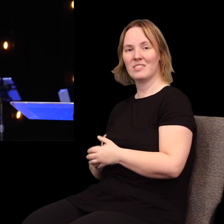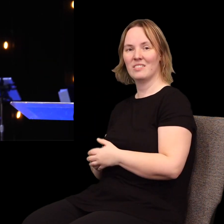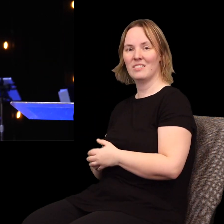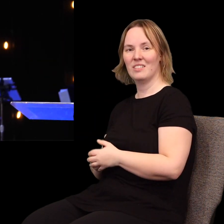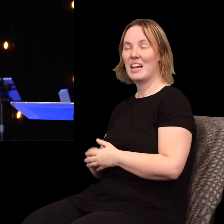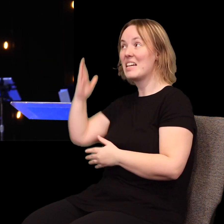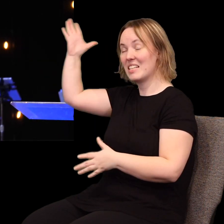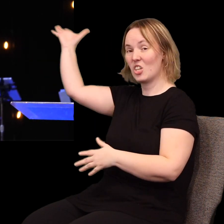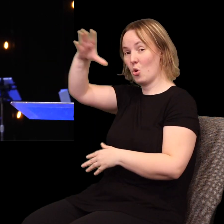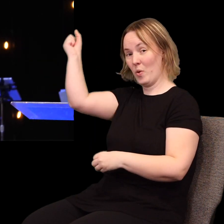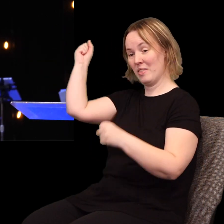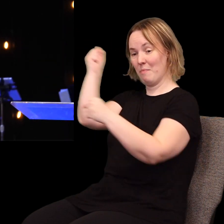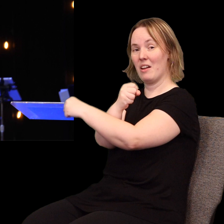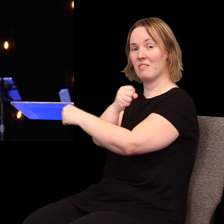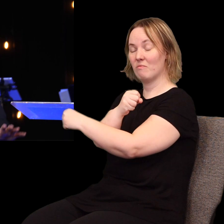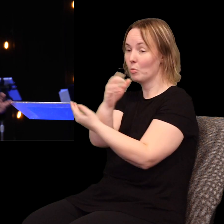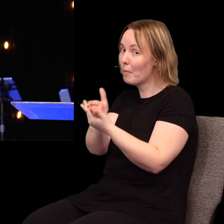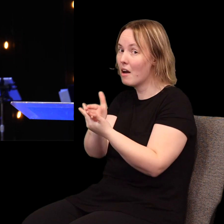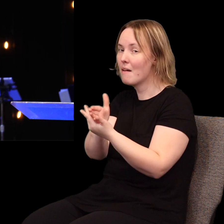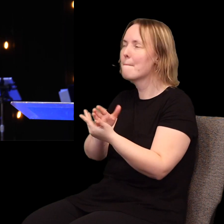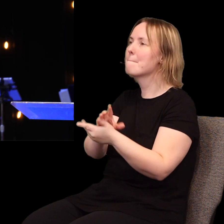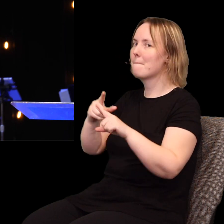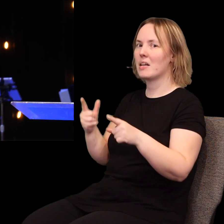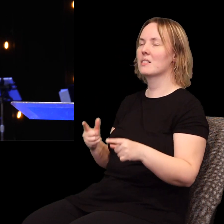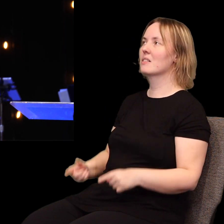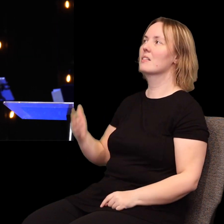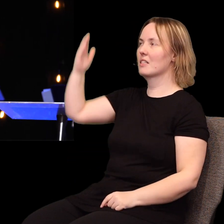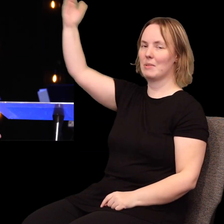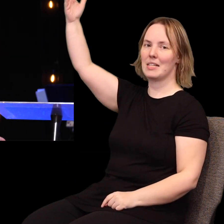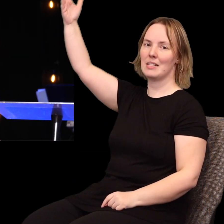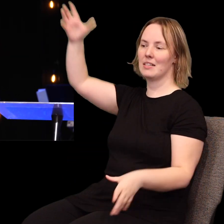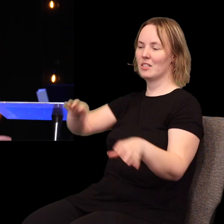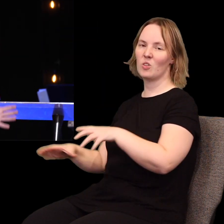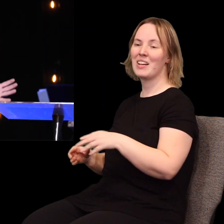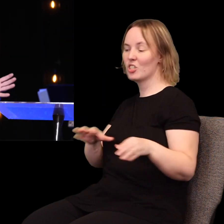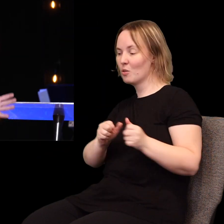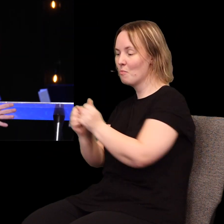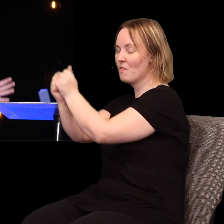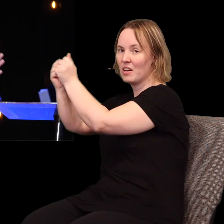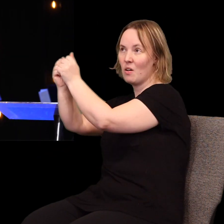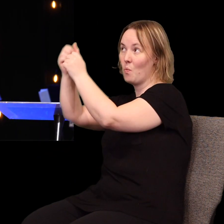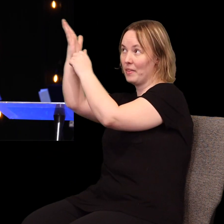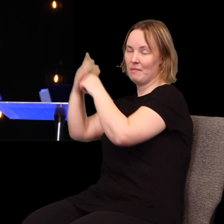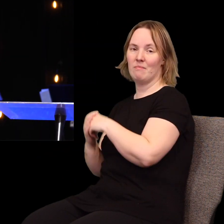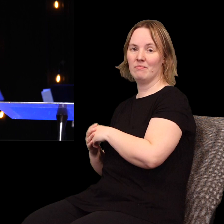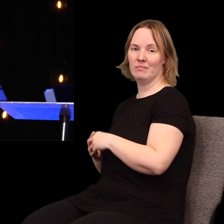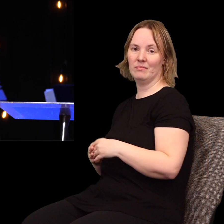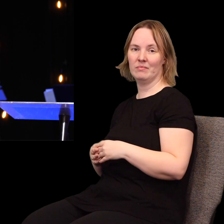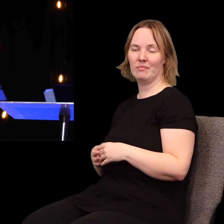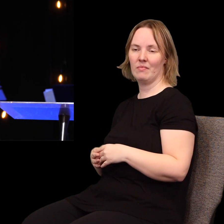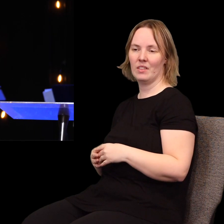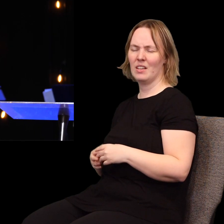me. I'm going to win this battle. You'll be part of it, but it's going to be my doing because you're moving with me when I'm